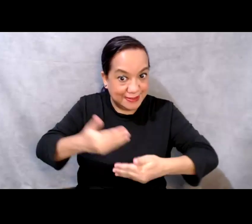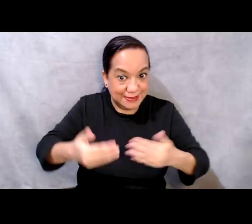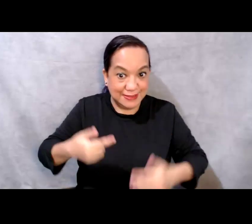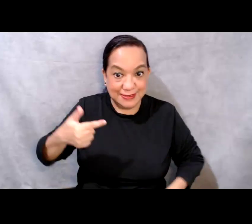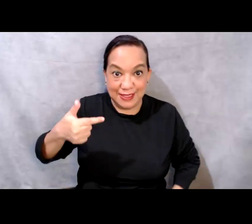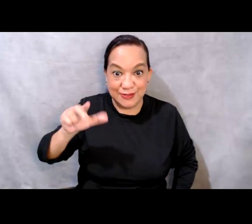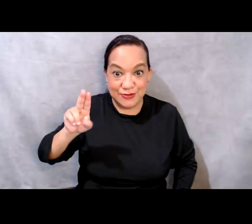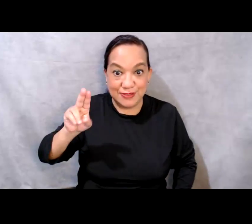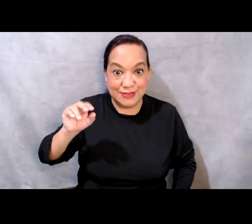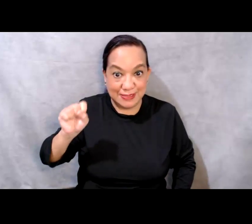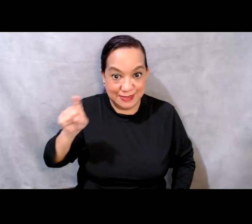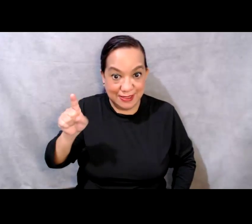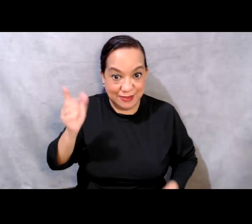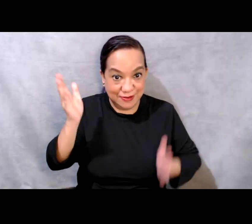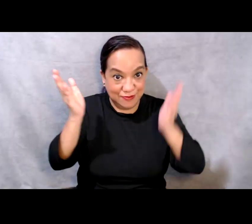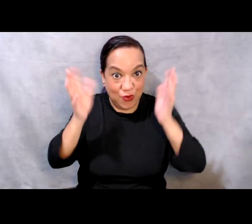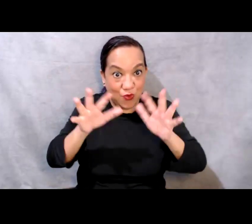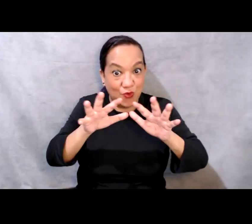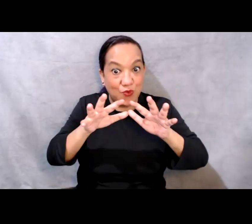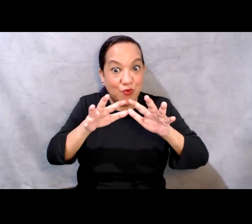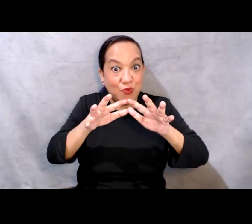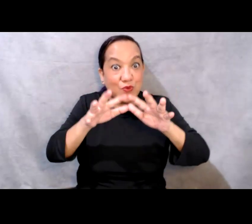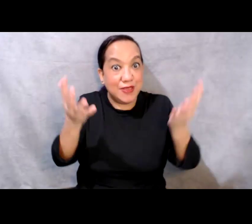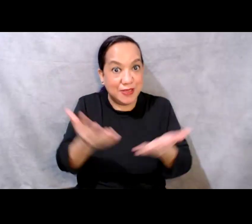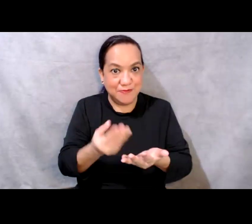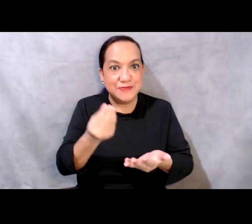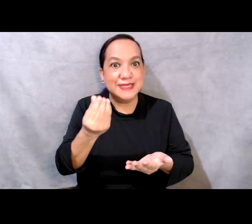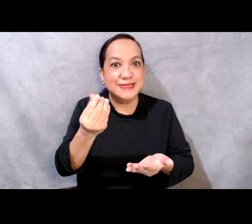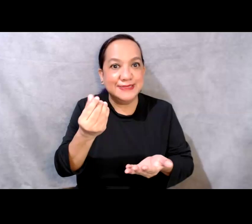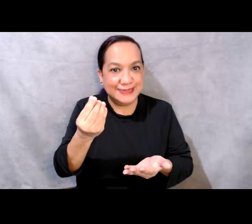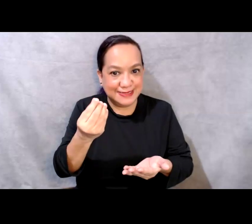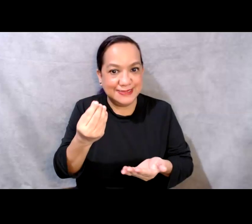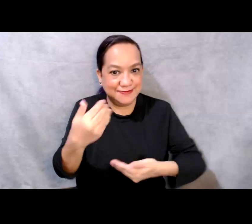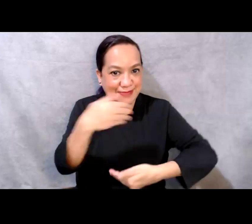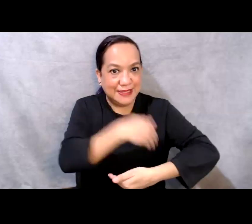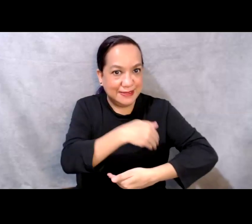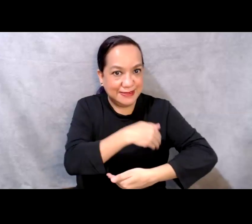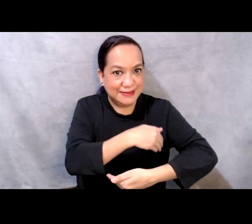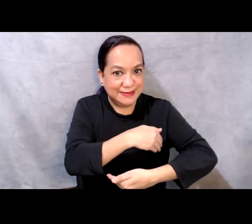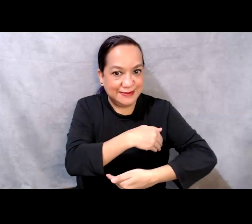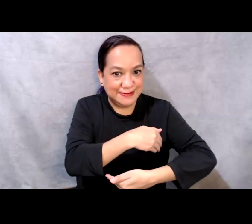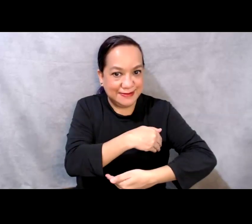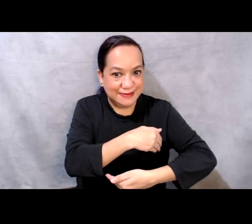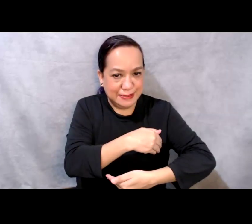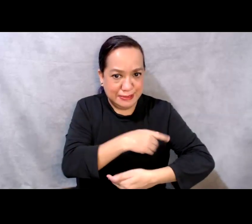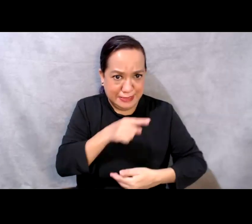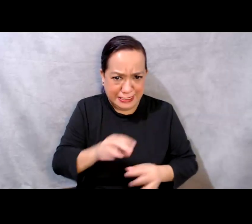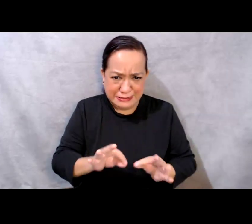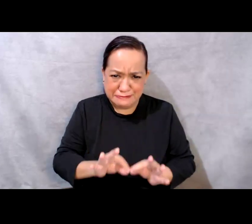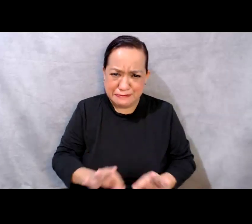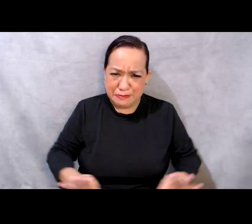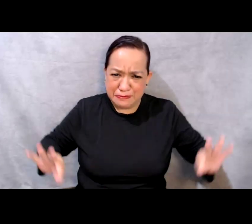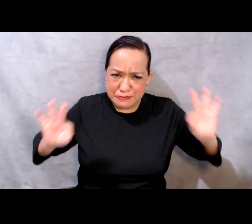established when I was chair of the inspection panel, as a very important, timely, important institution. And